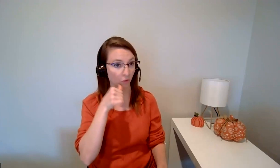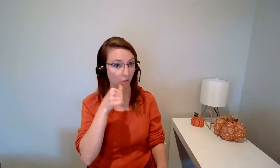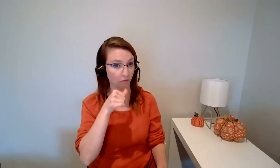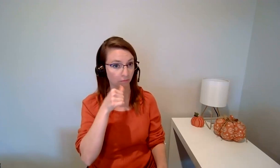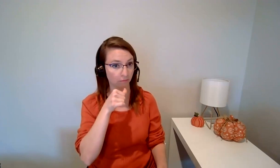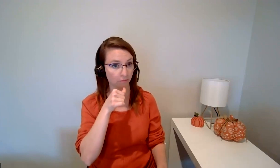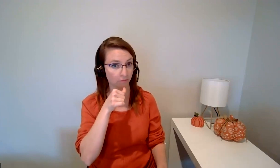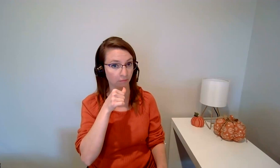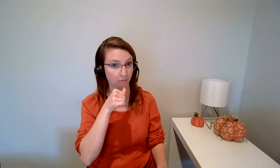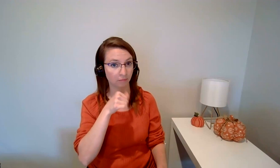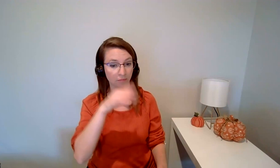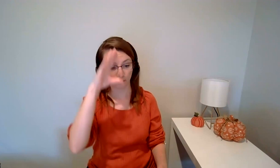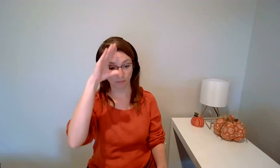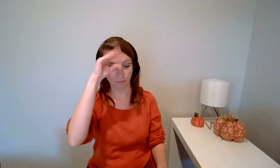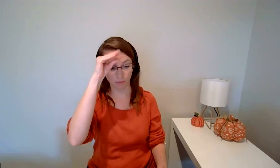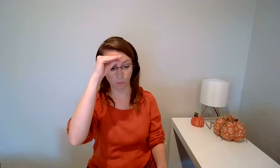girl, boy,